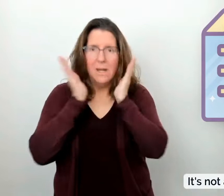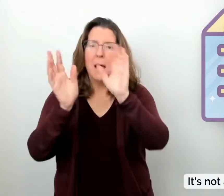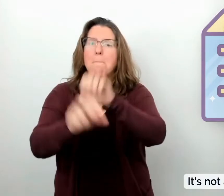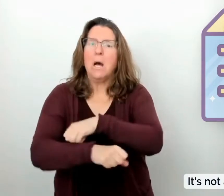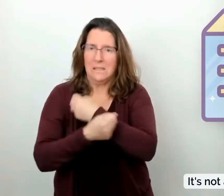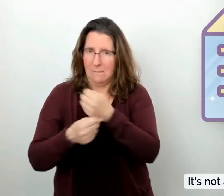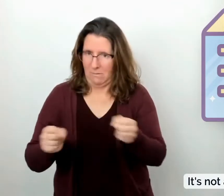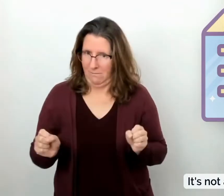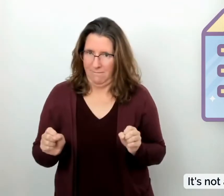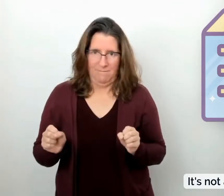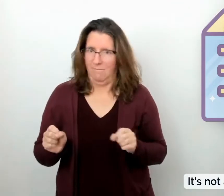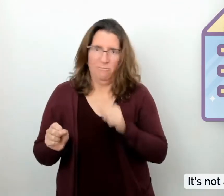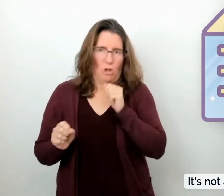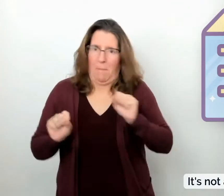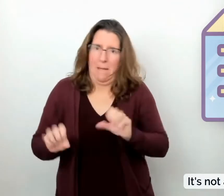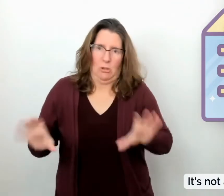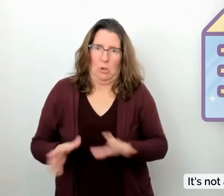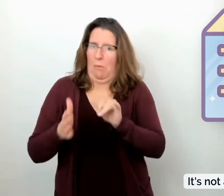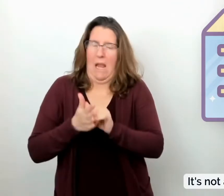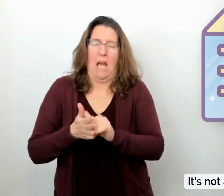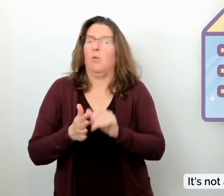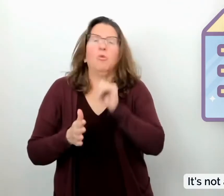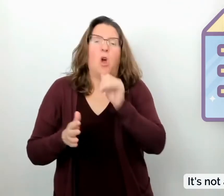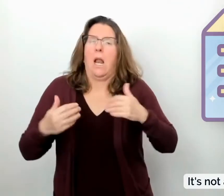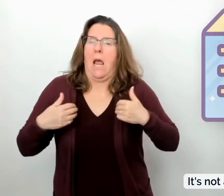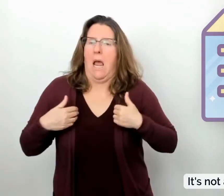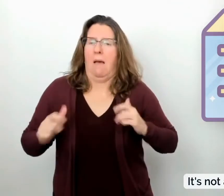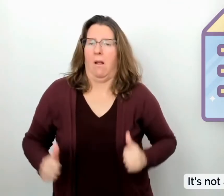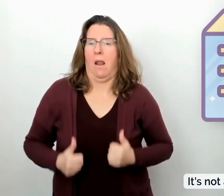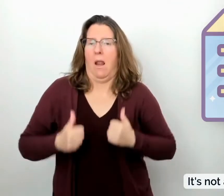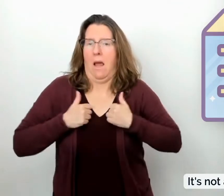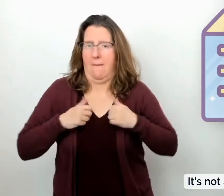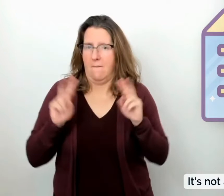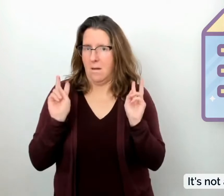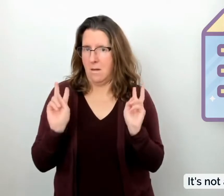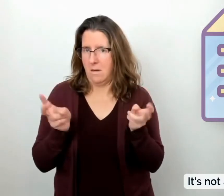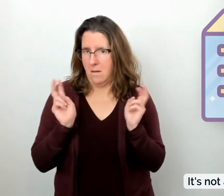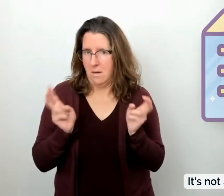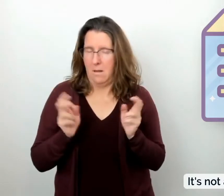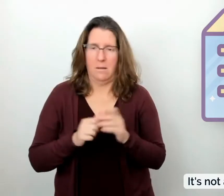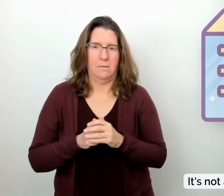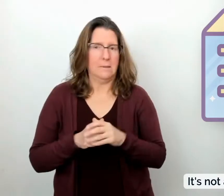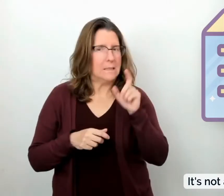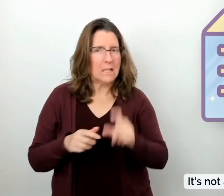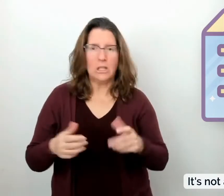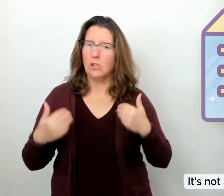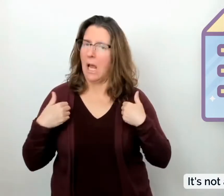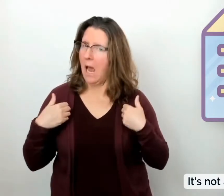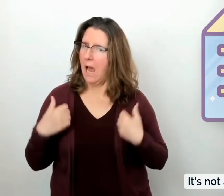Pretty much impossible to do, right? You'd never have a life outside of school. Believe me, you